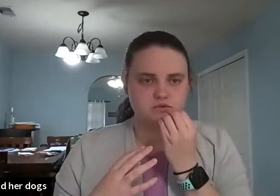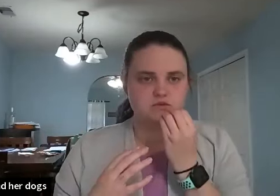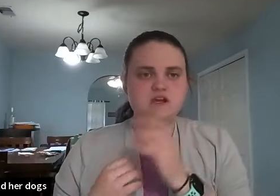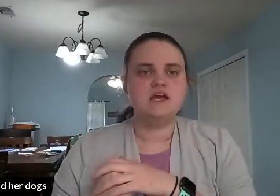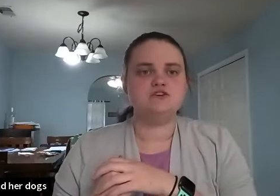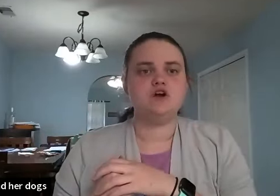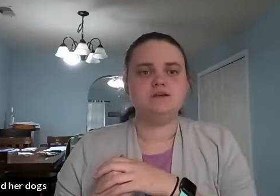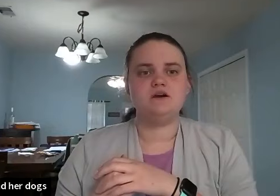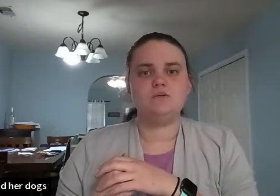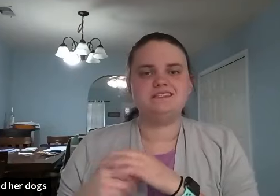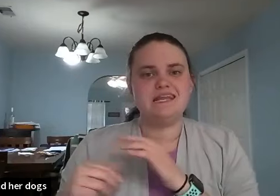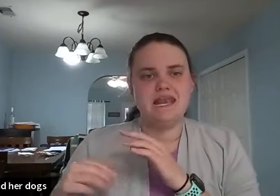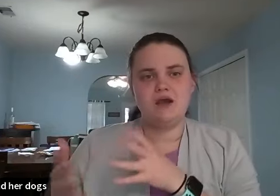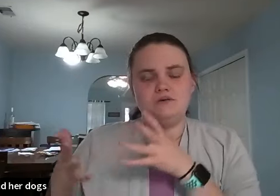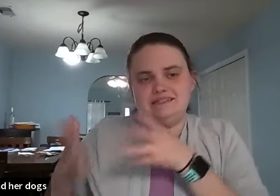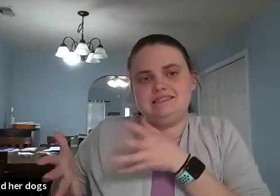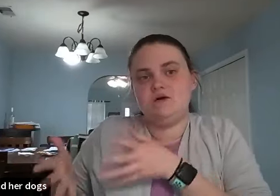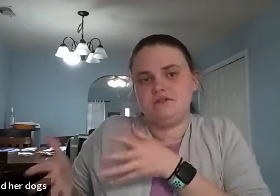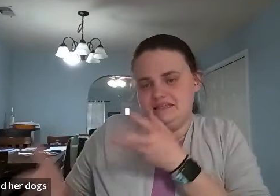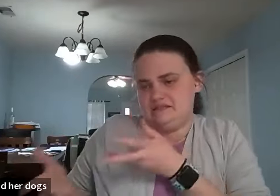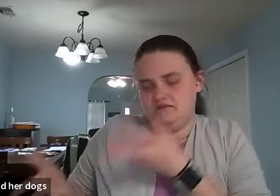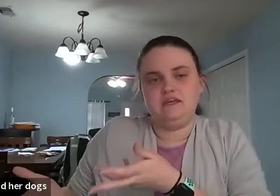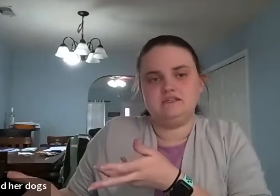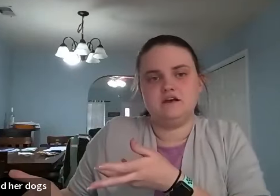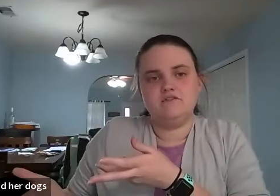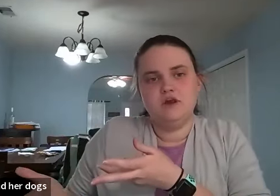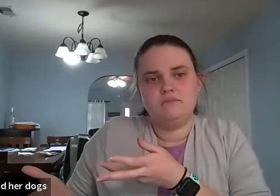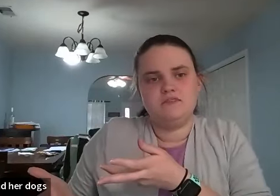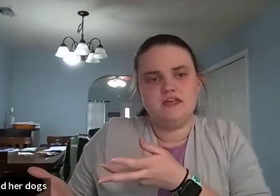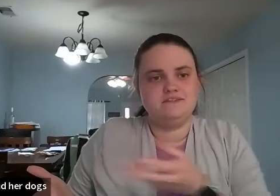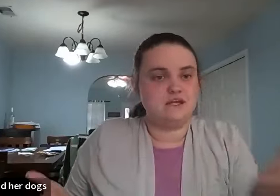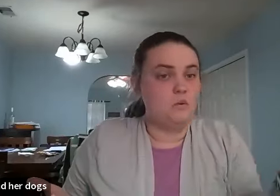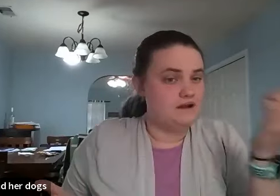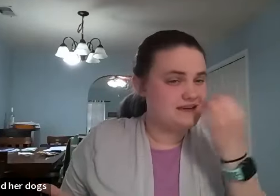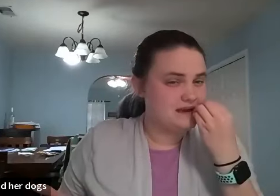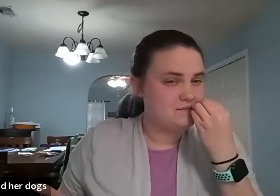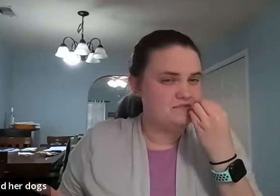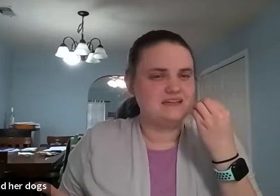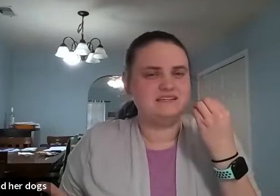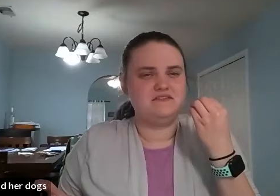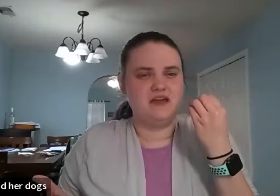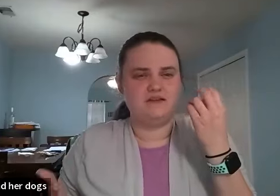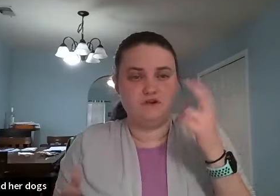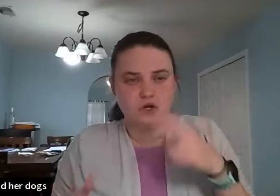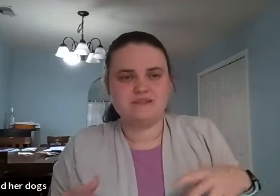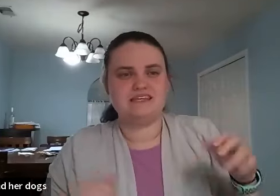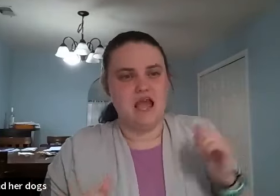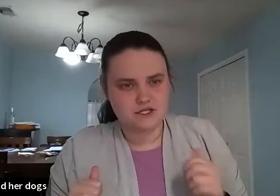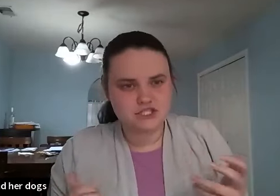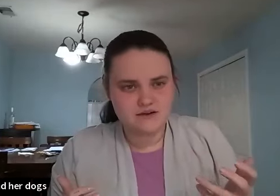multiples, you're talking about almost the noun itself, like it's the thing itself. But then if it's like one time, that's like that verb is the action of